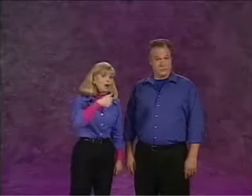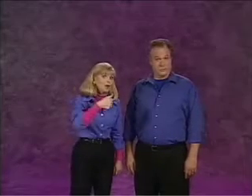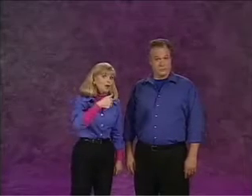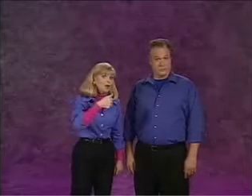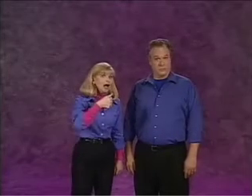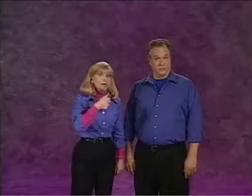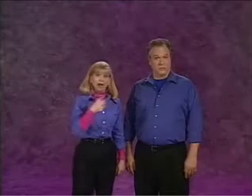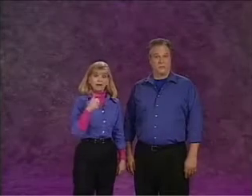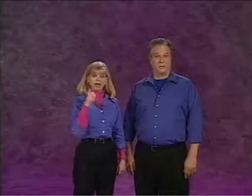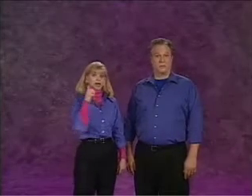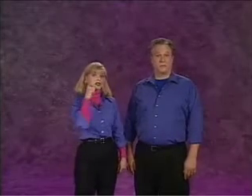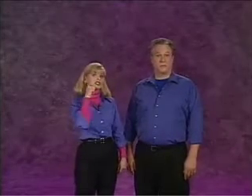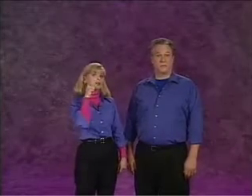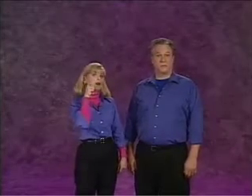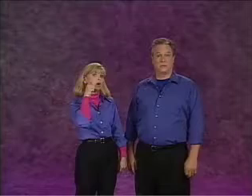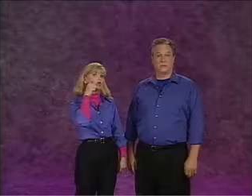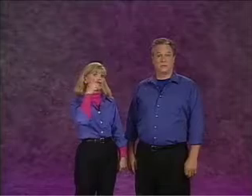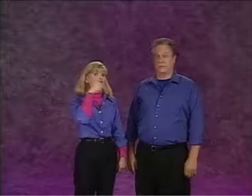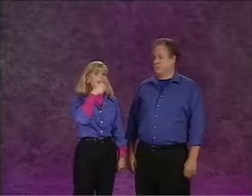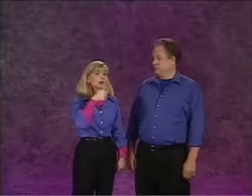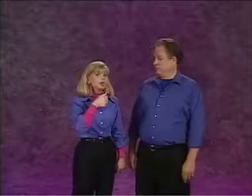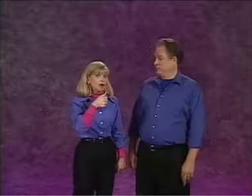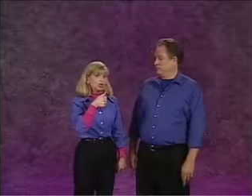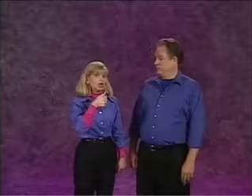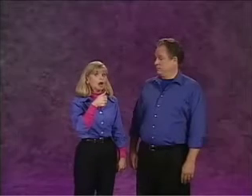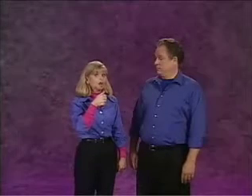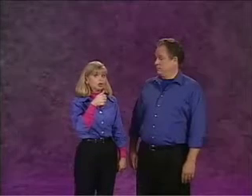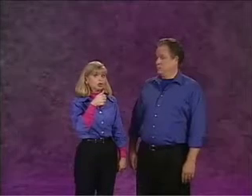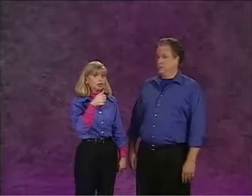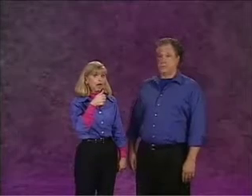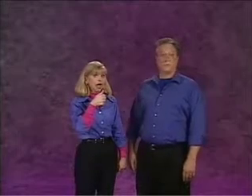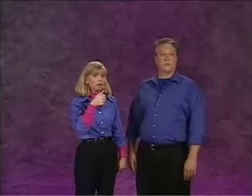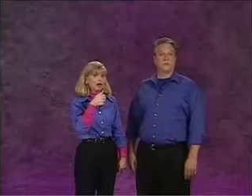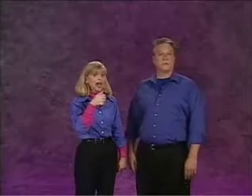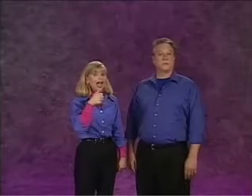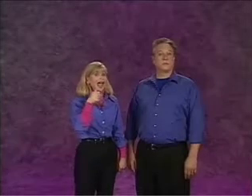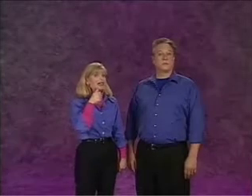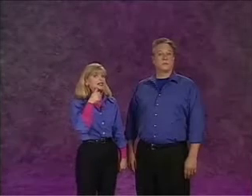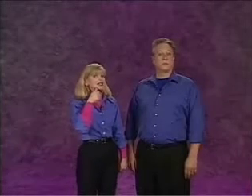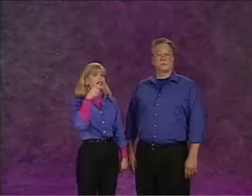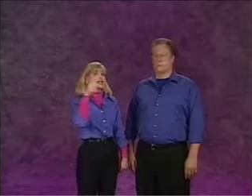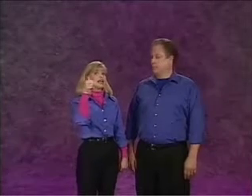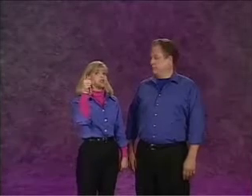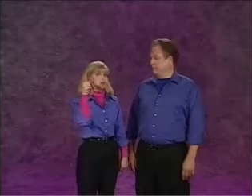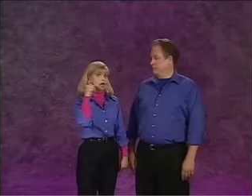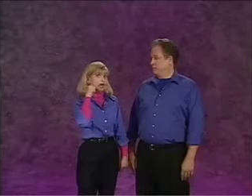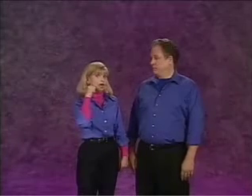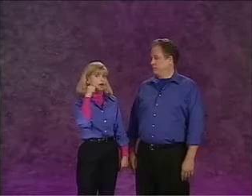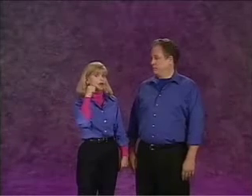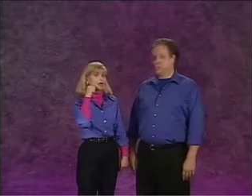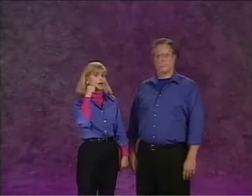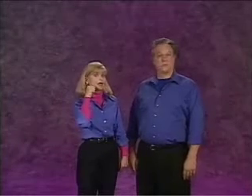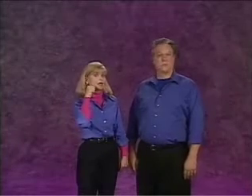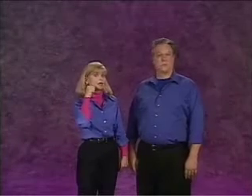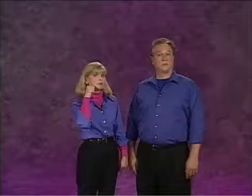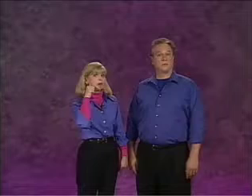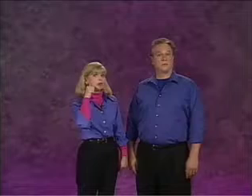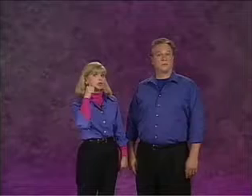tomorrow, by making this small motion in the direction of future time, and yesterday, by making this small motion